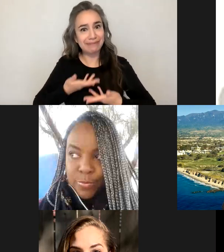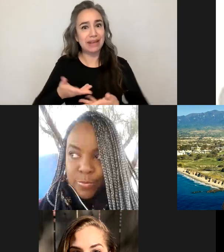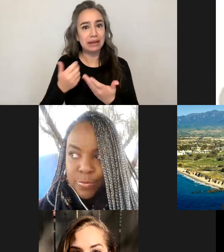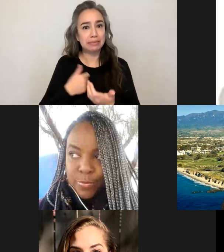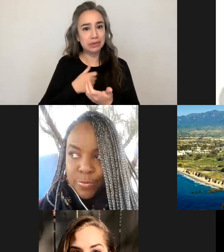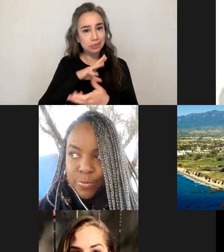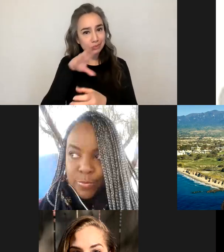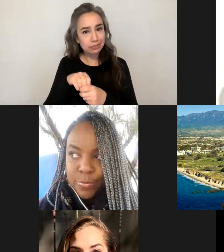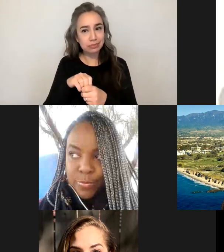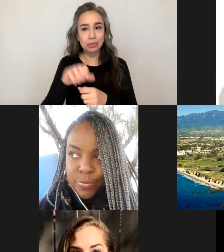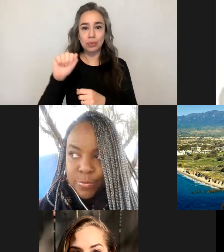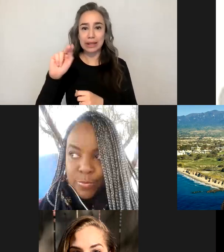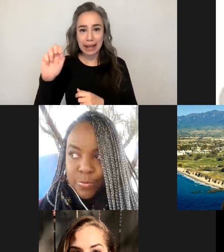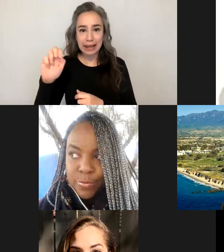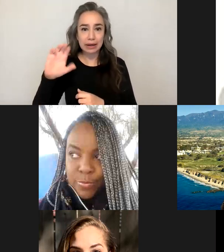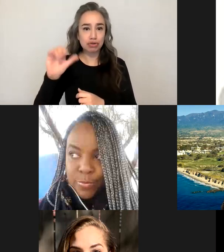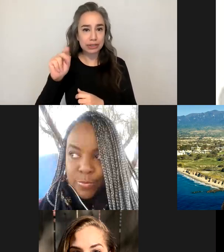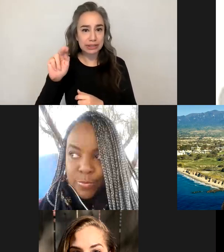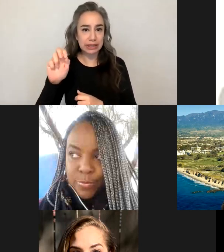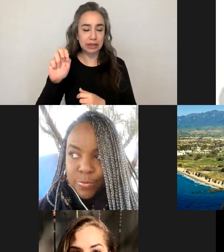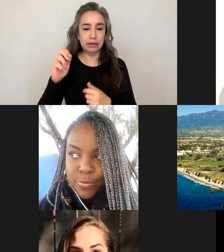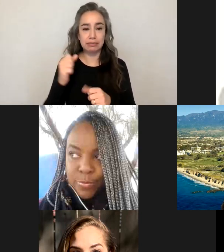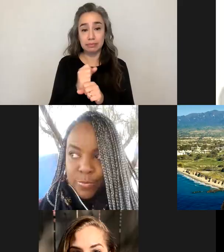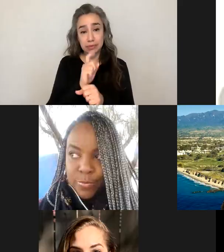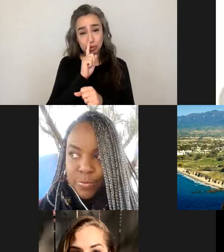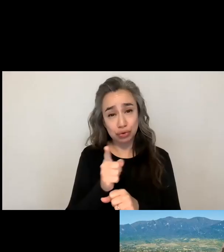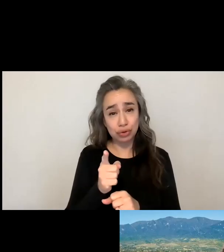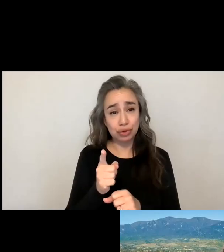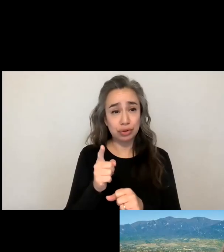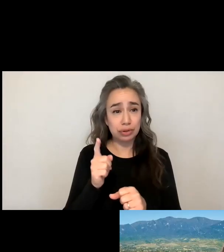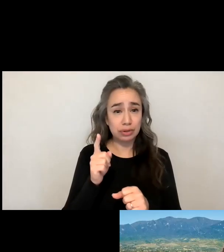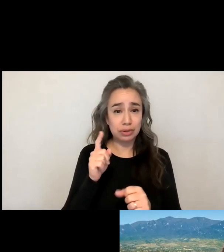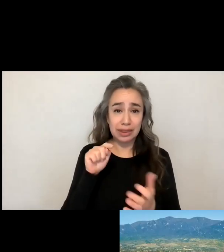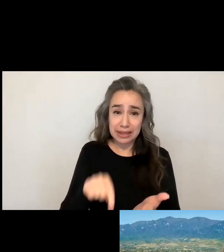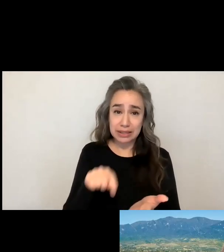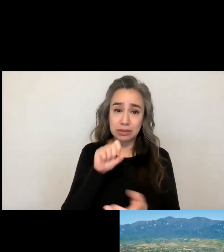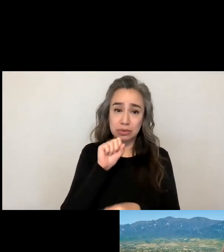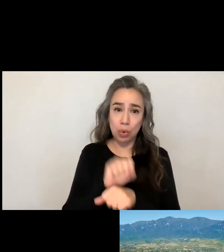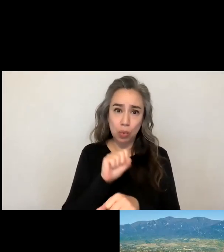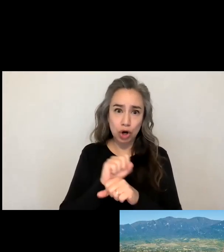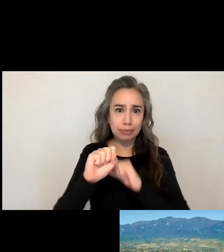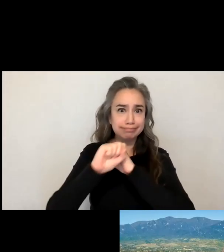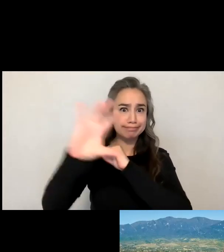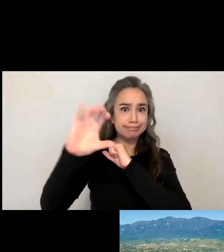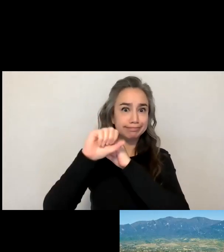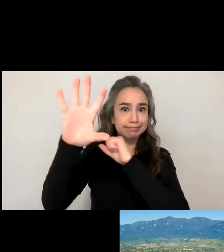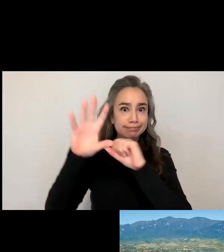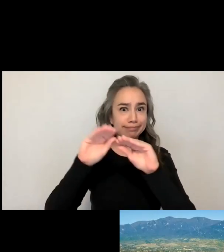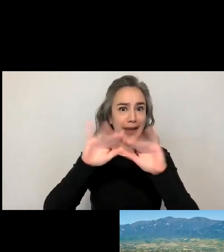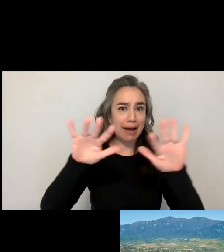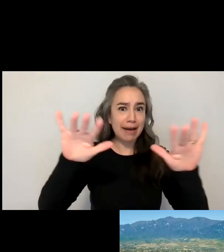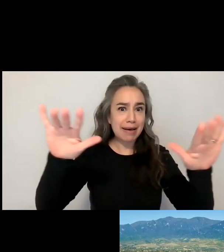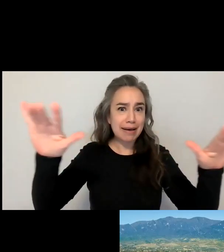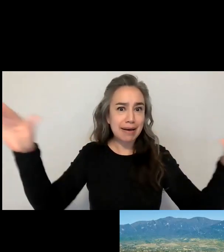and Christine and to make sure that this work is amplified and spread as widely as